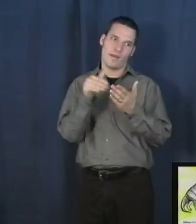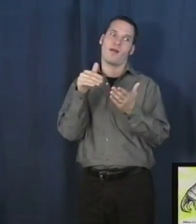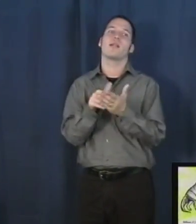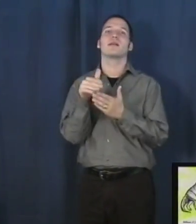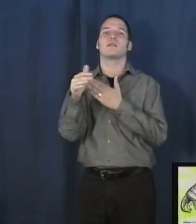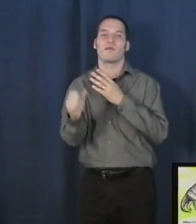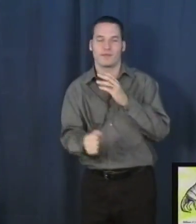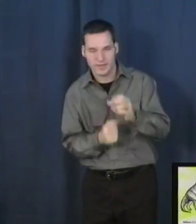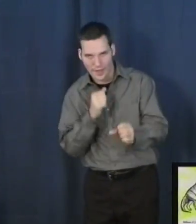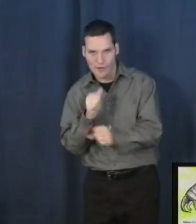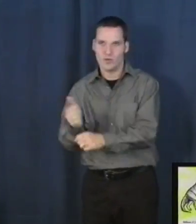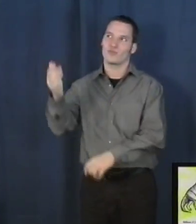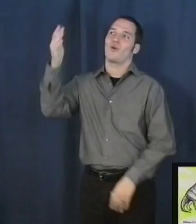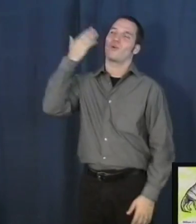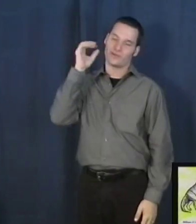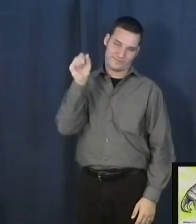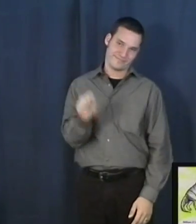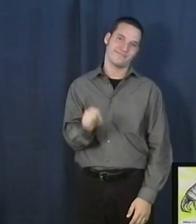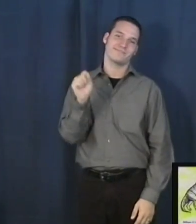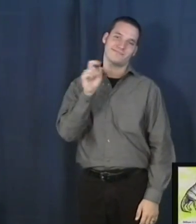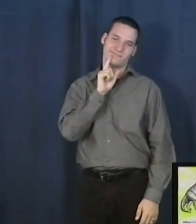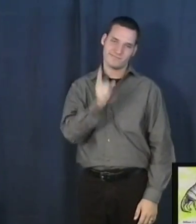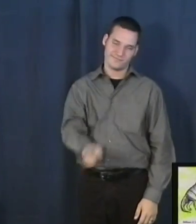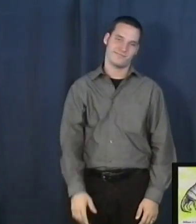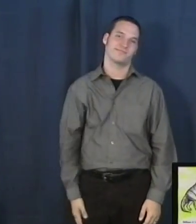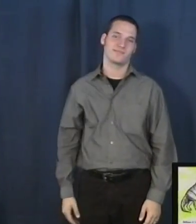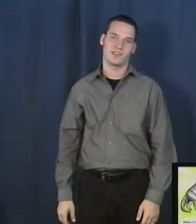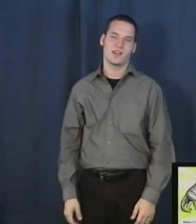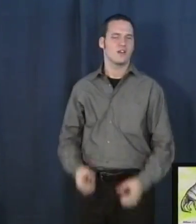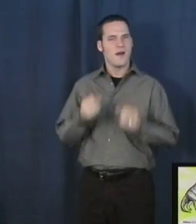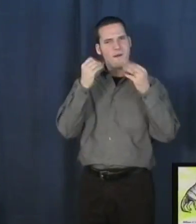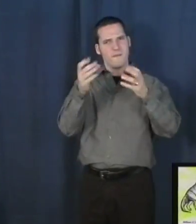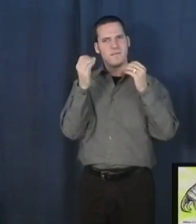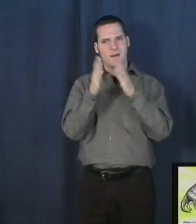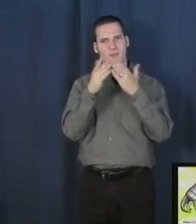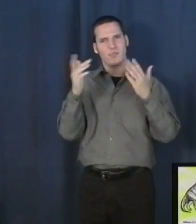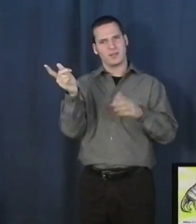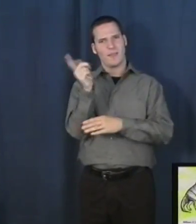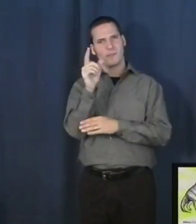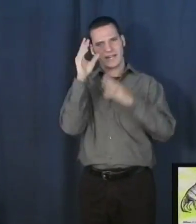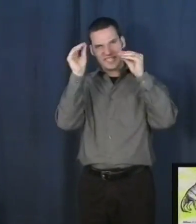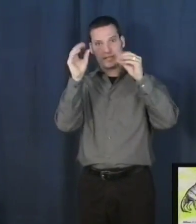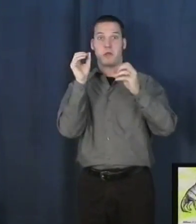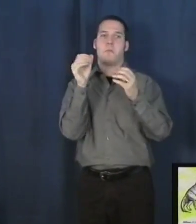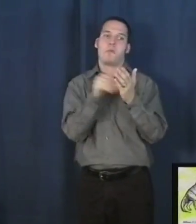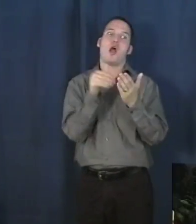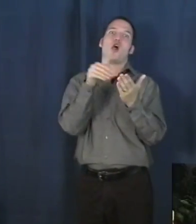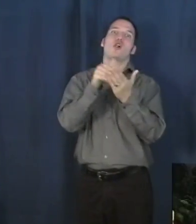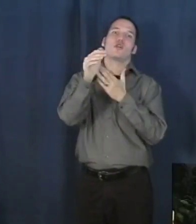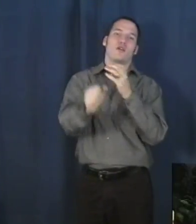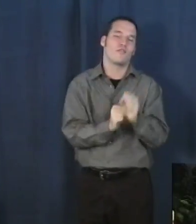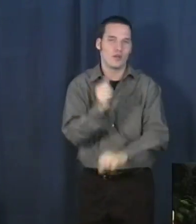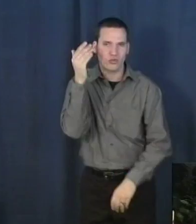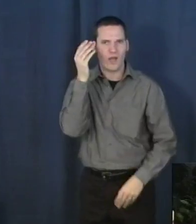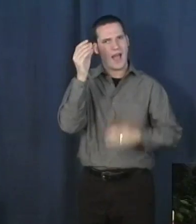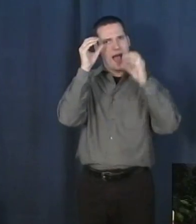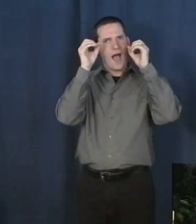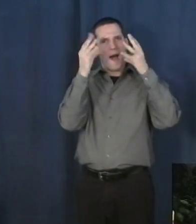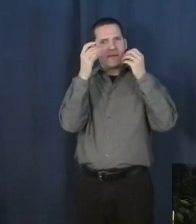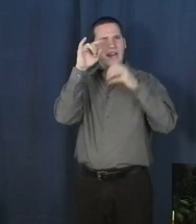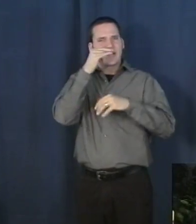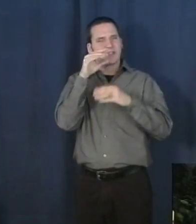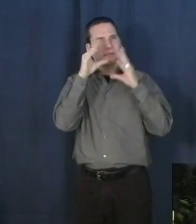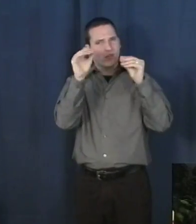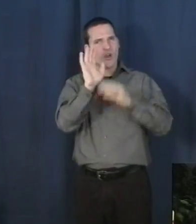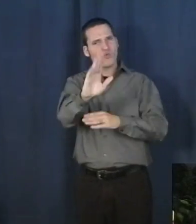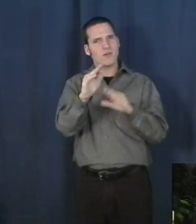Millions of years ago. Yeah, sure enough. So many books in our libraries teach this stuff. Millions of years ago. How many kids are being